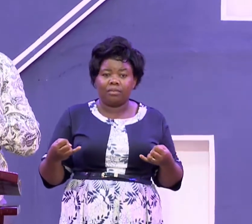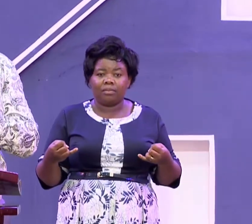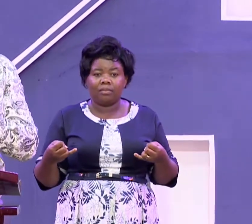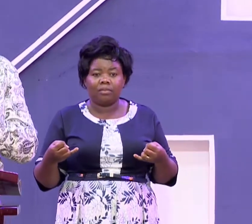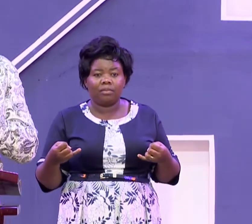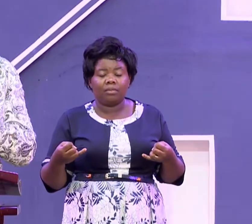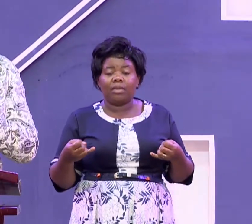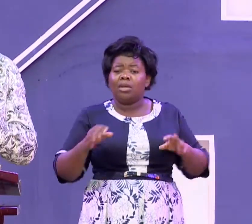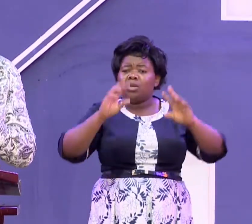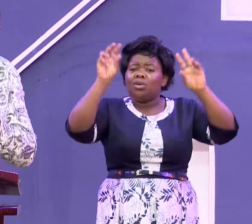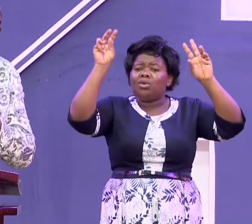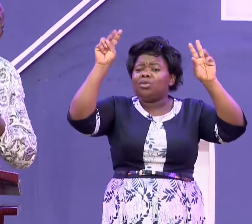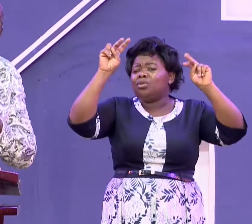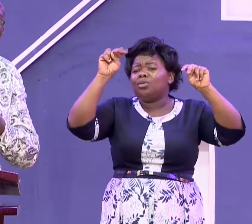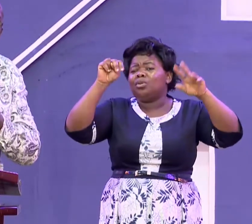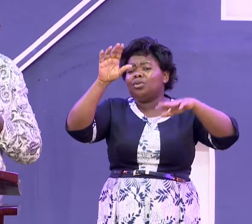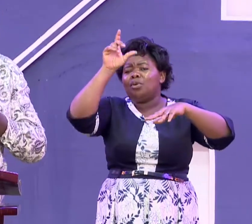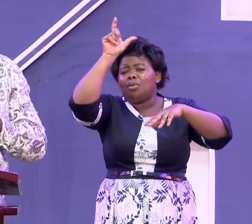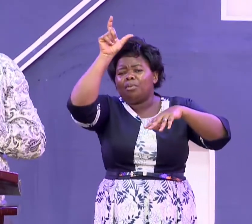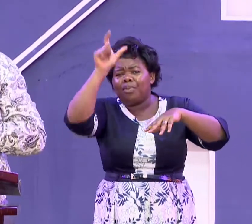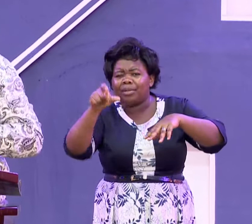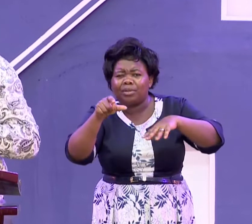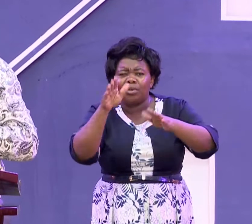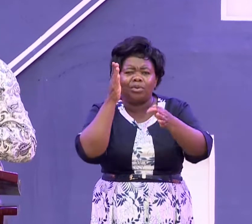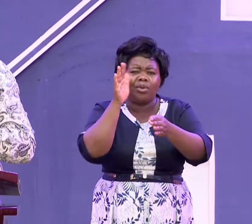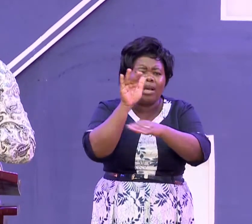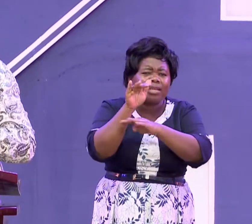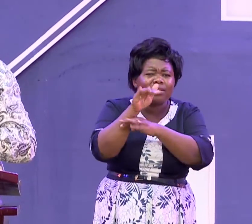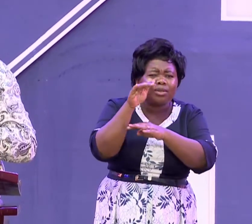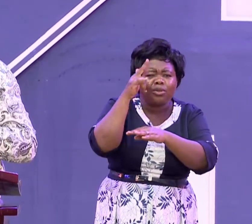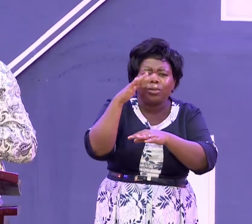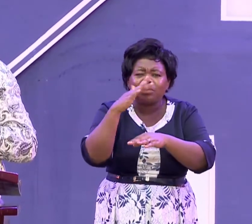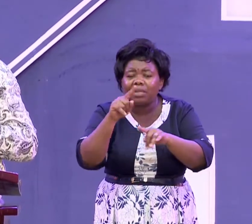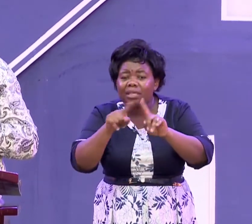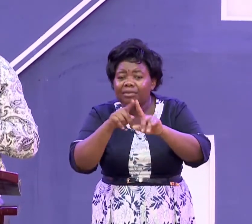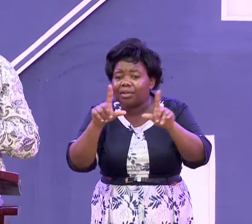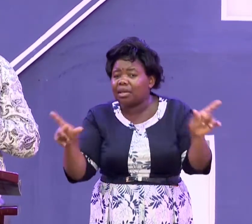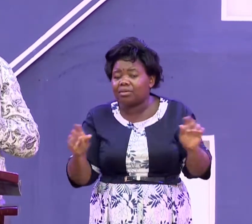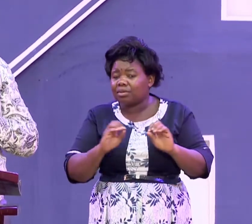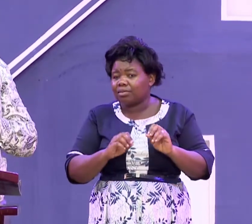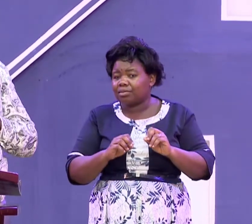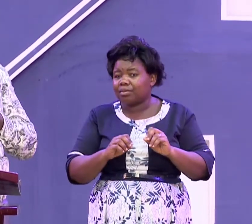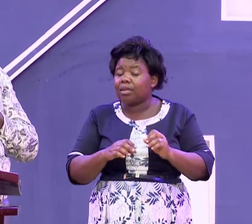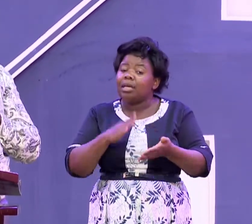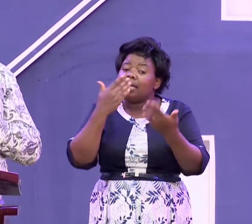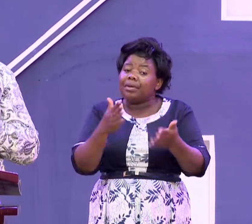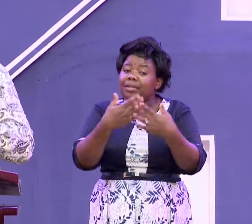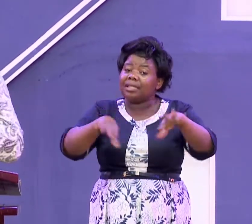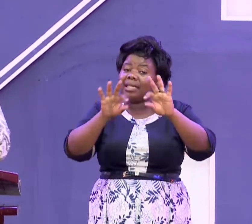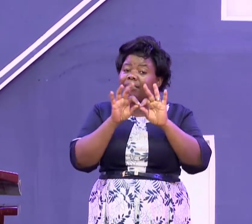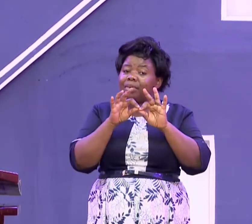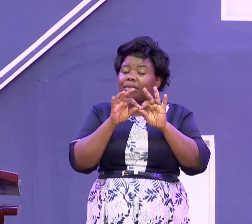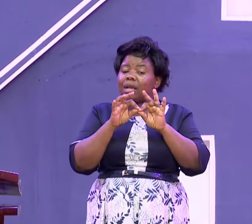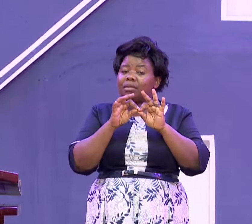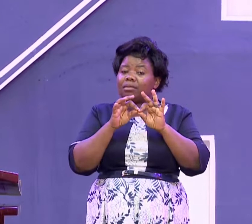Tewali akujja kubuuza nti wayogera mu nnimi wate wayogera. No one will ask you, did you speak in tongues or not? That's why it is very important. Yesonga